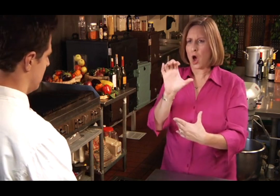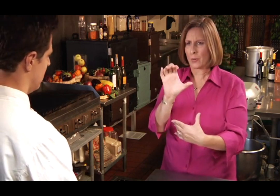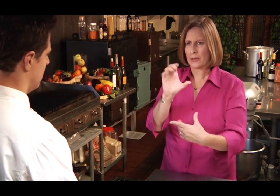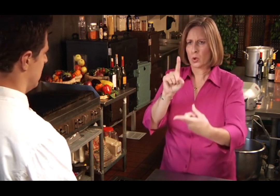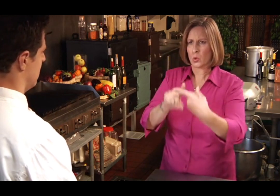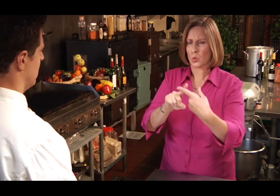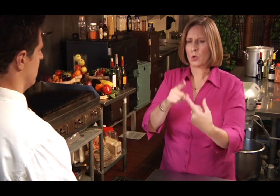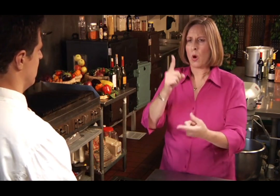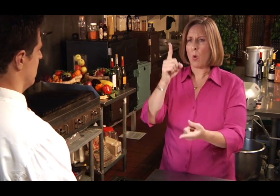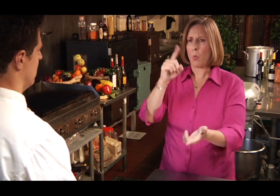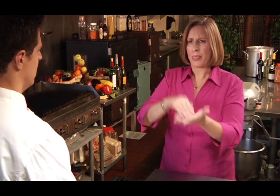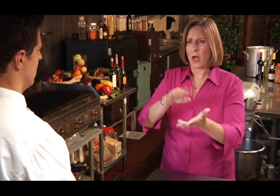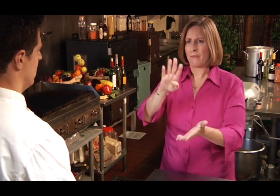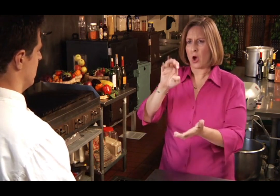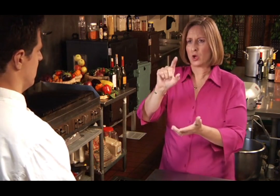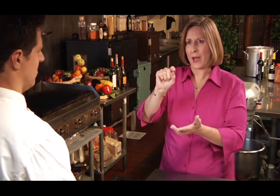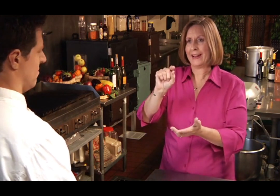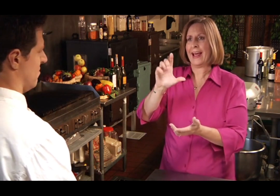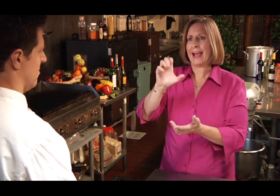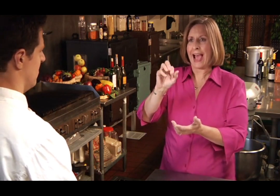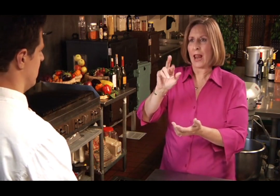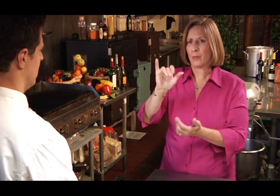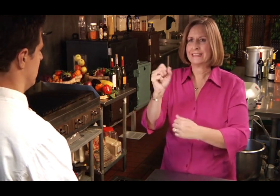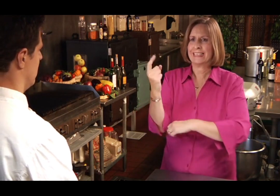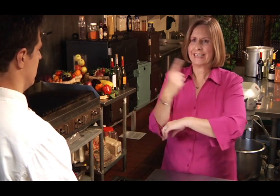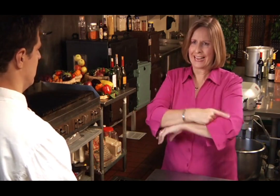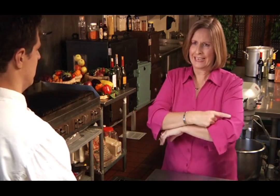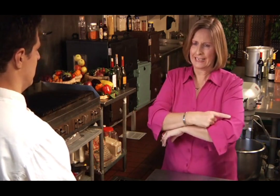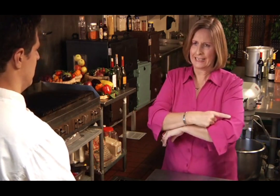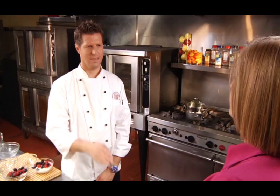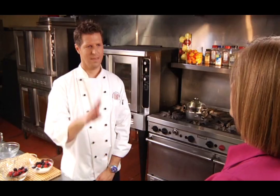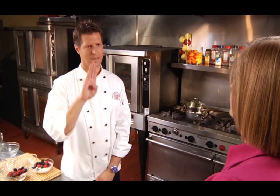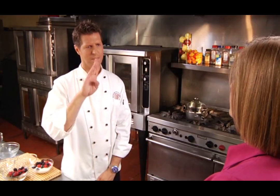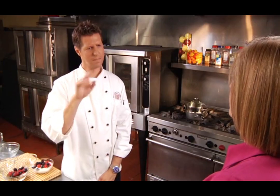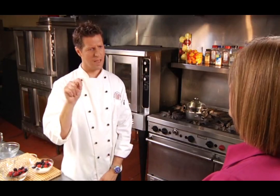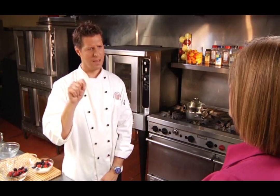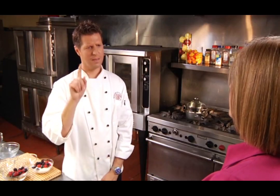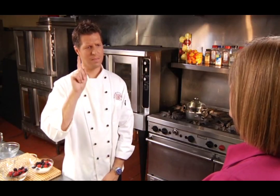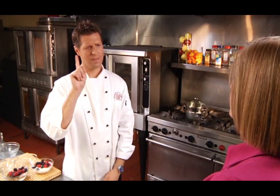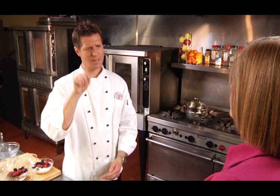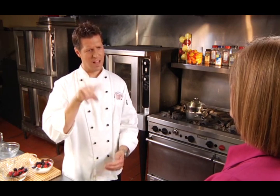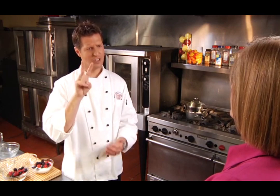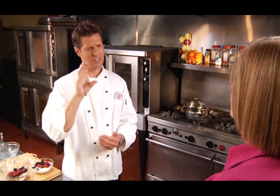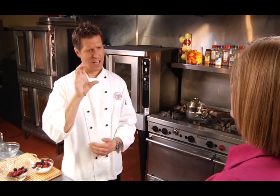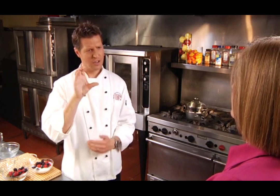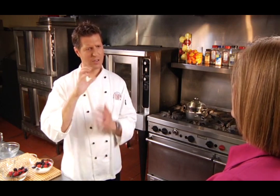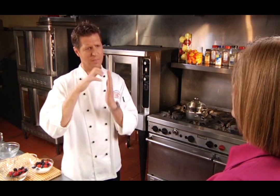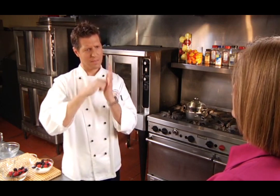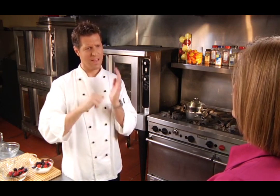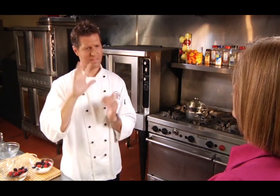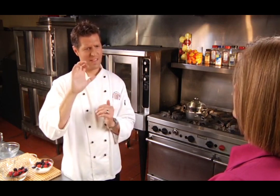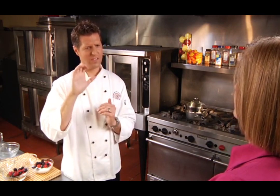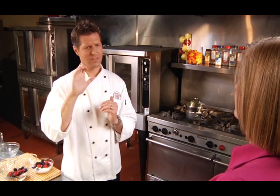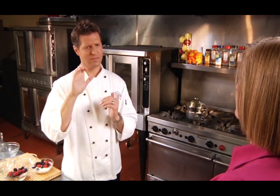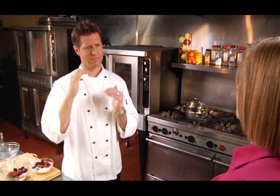to 1,420 calories per day. But 1,600 minus 500 is